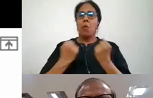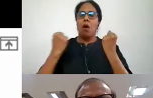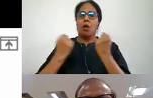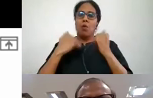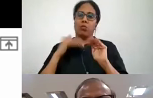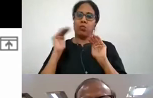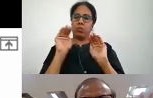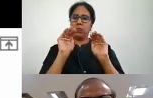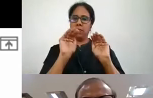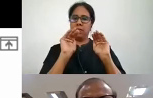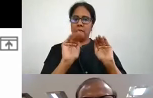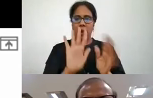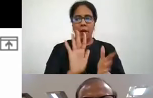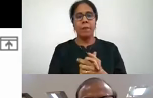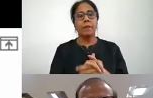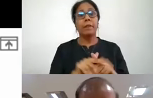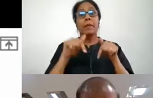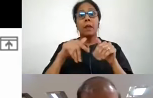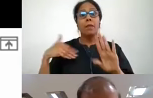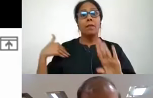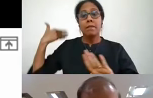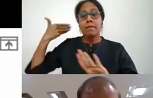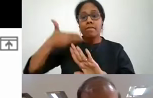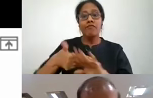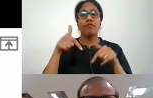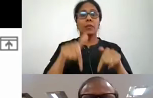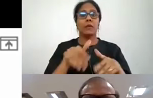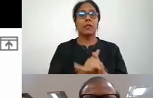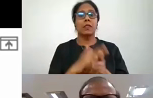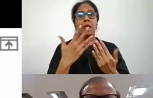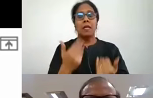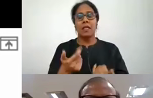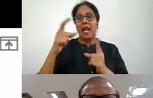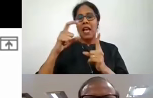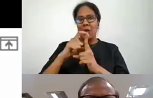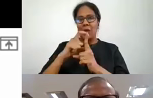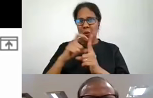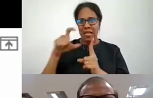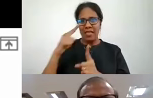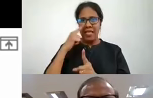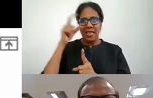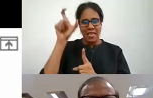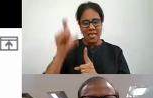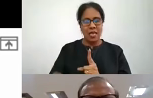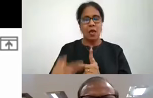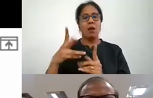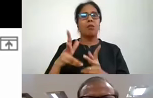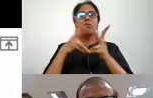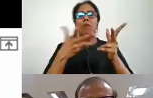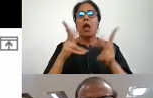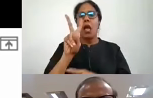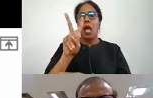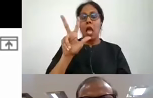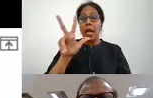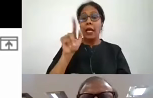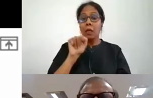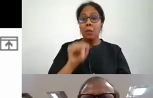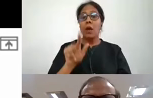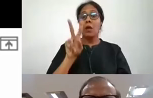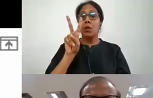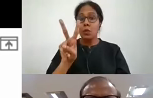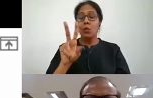as Dorothy Stanley was mentioning that 802.11x, AX,